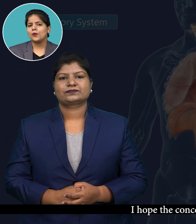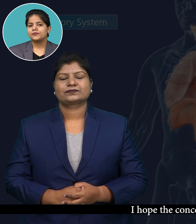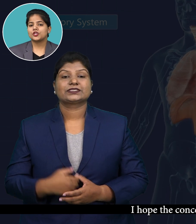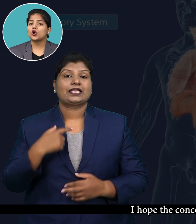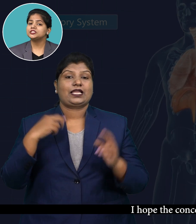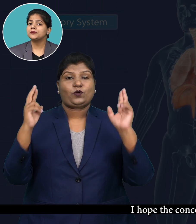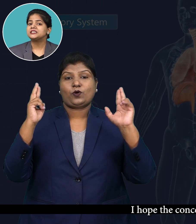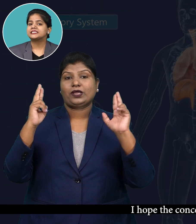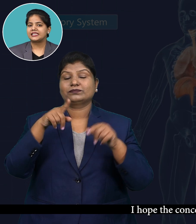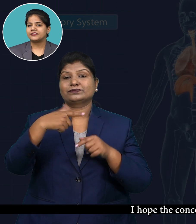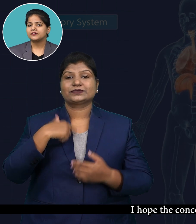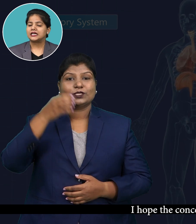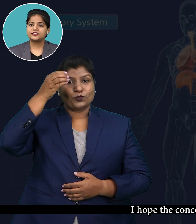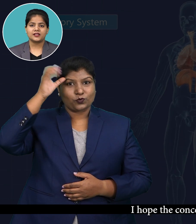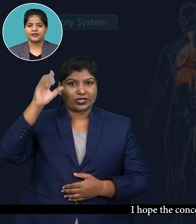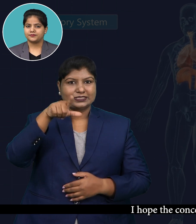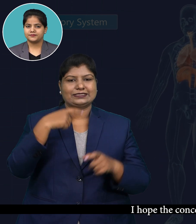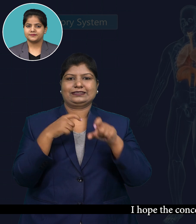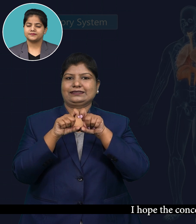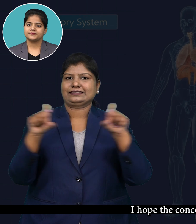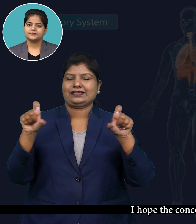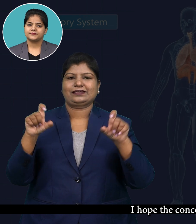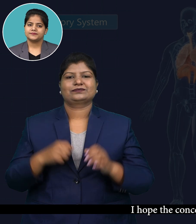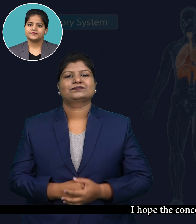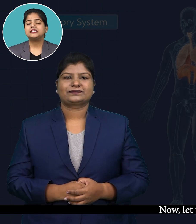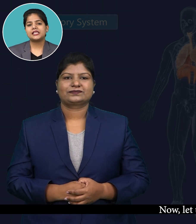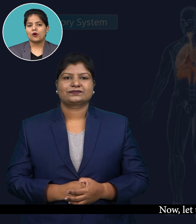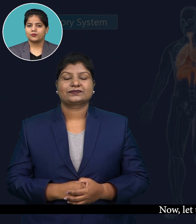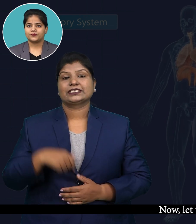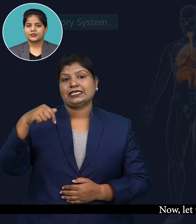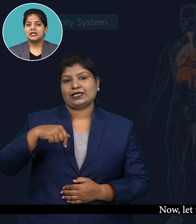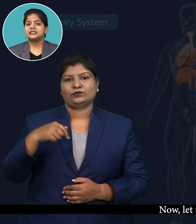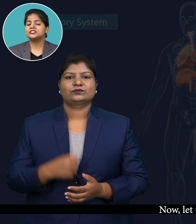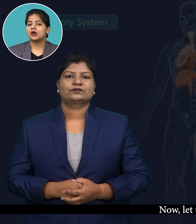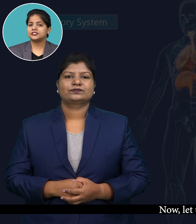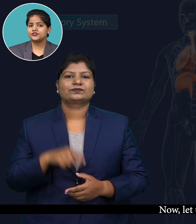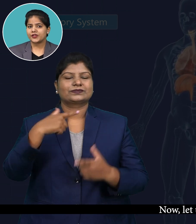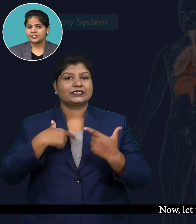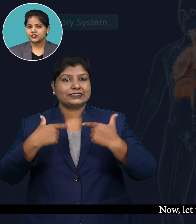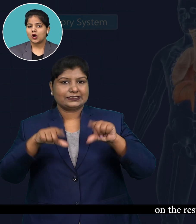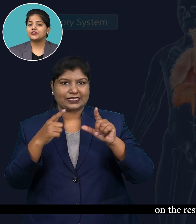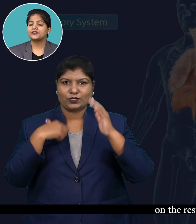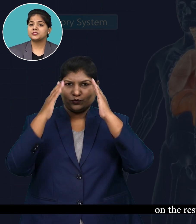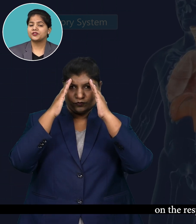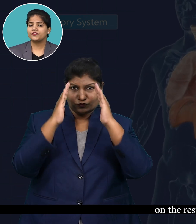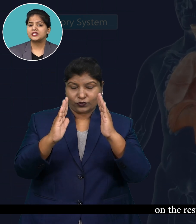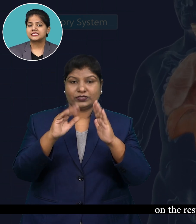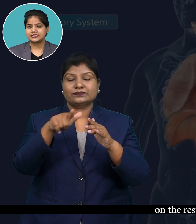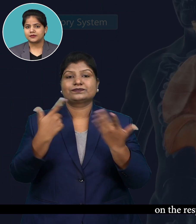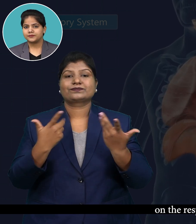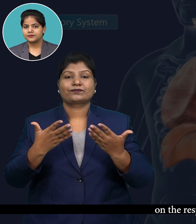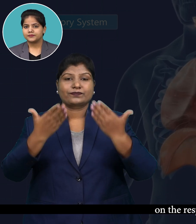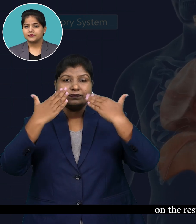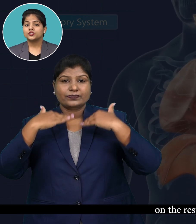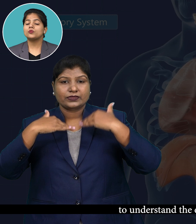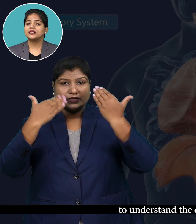I hope the concept is clear until here. Now, let's concentrate on the respiratory